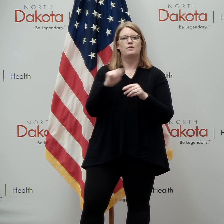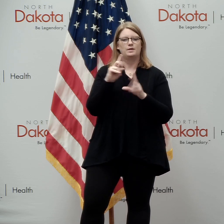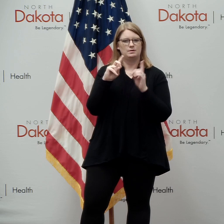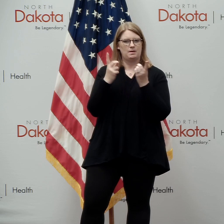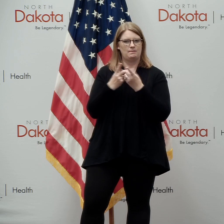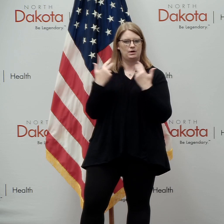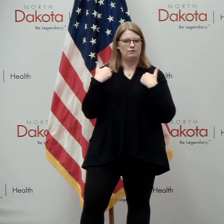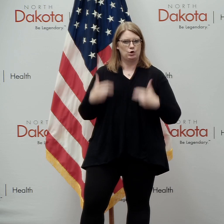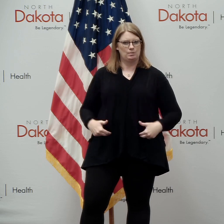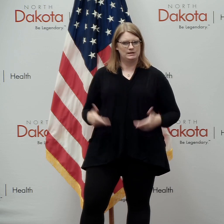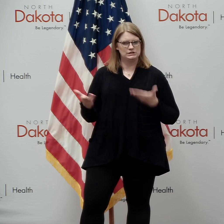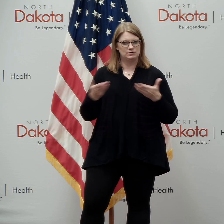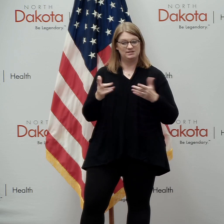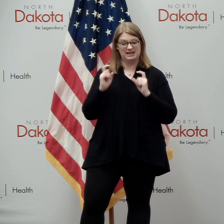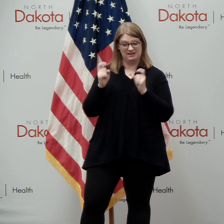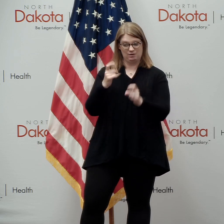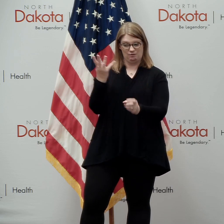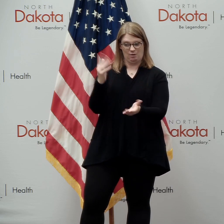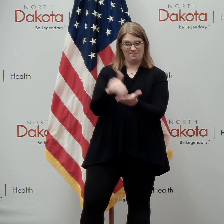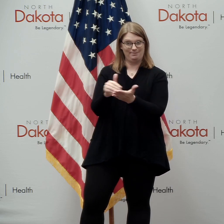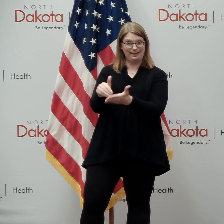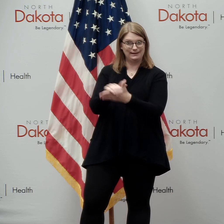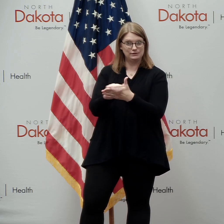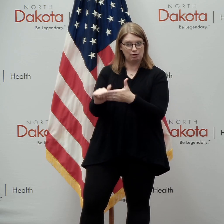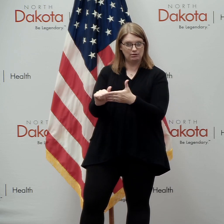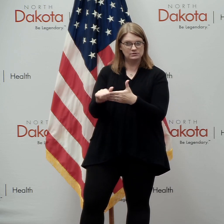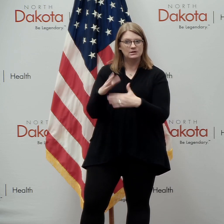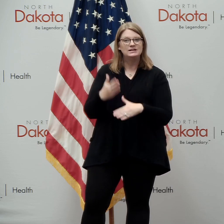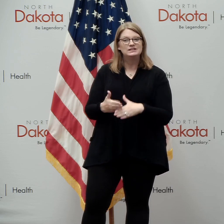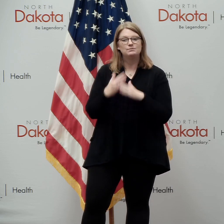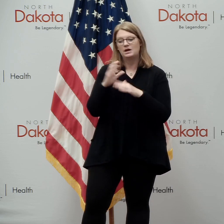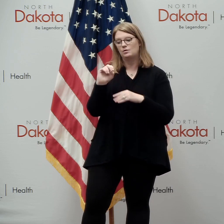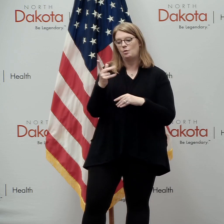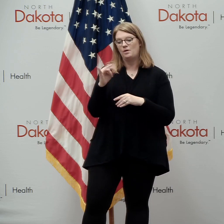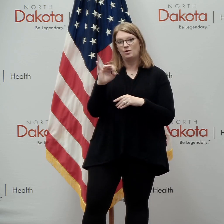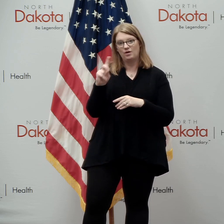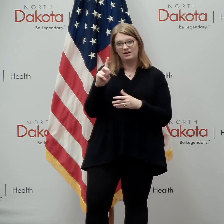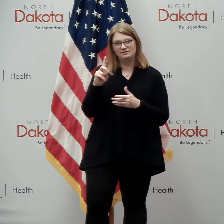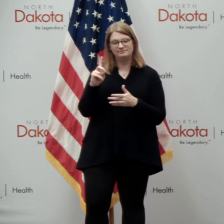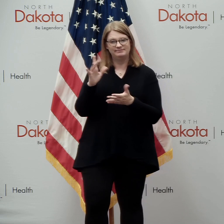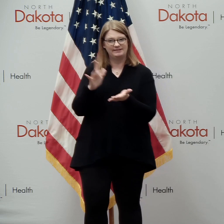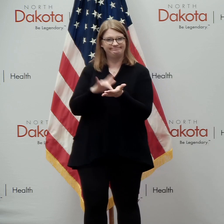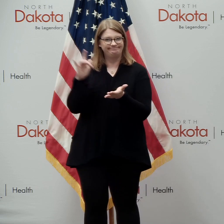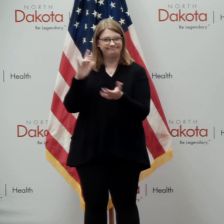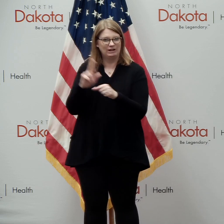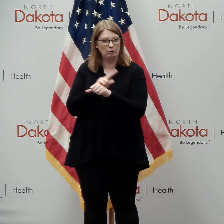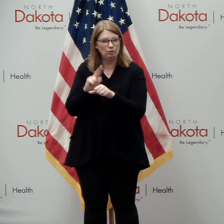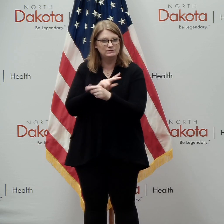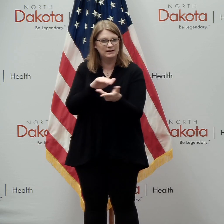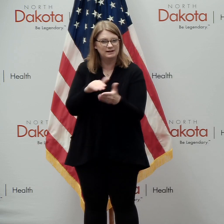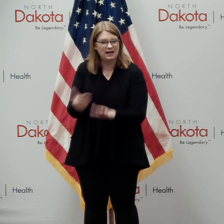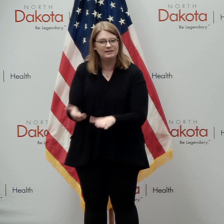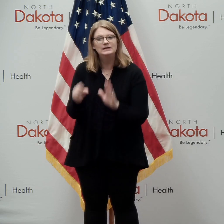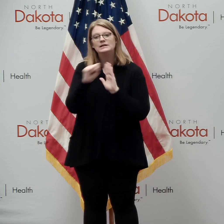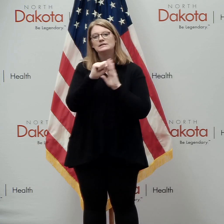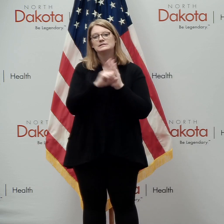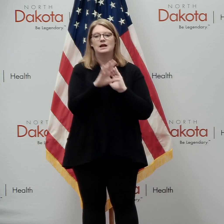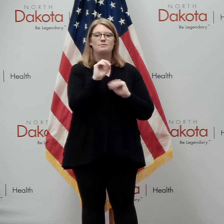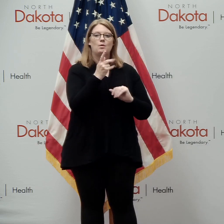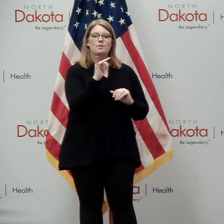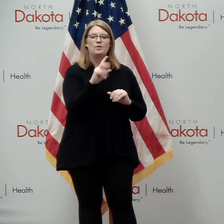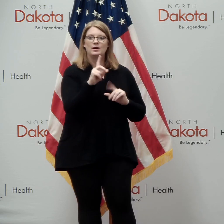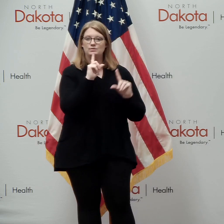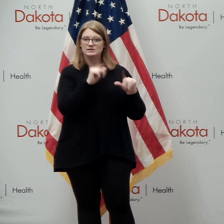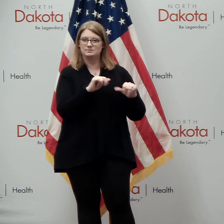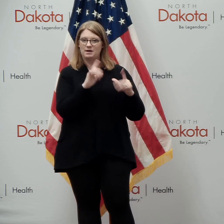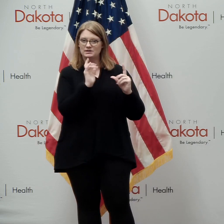Dakota $4 million to reduce and prevent opioid abuse and overdose deaths. The state opioid response grant will